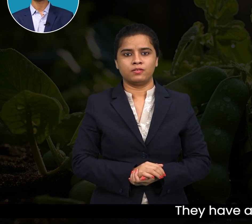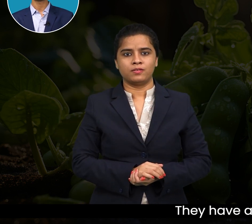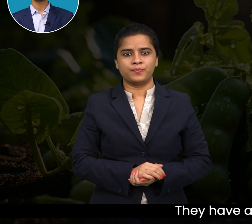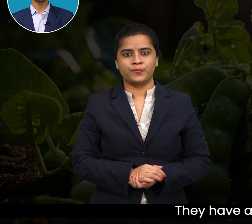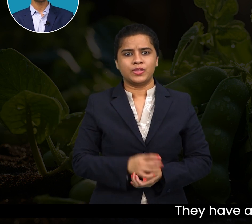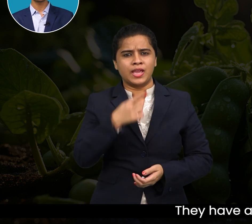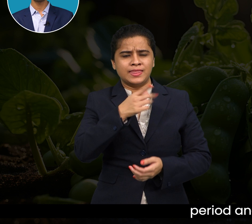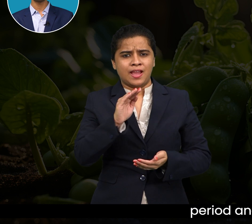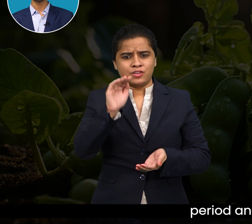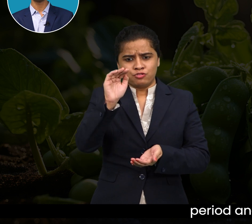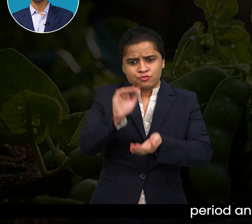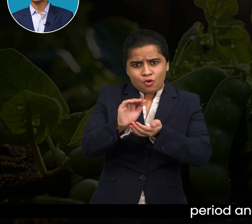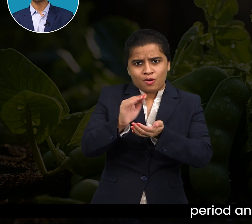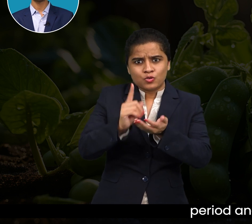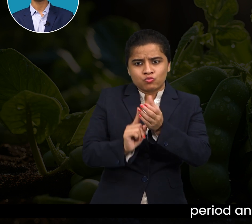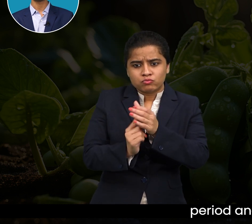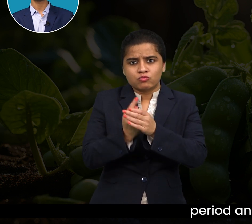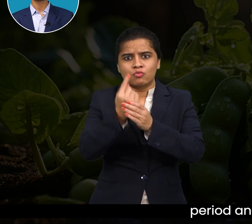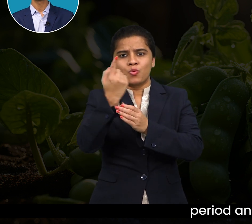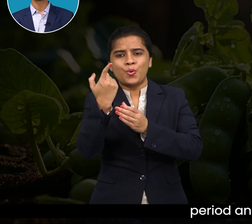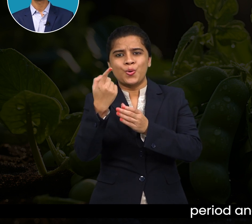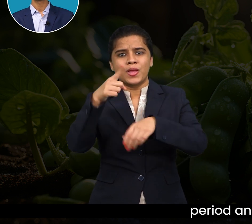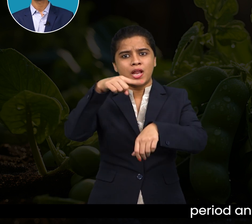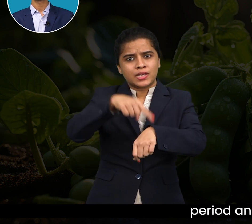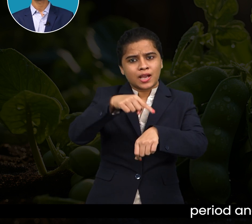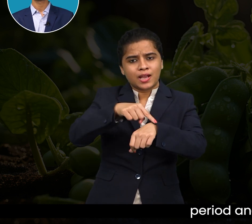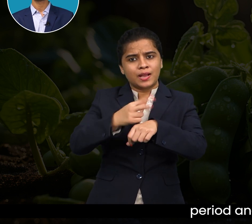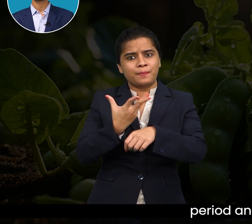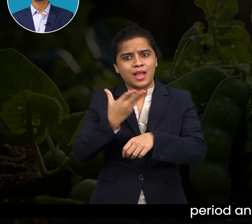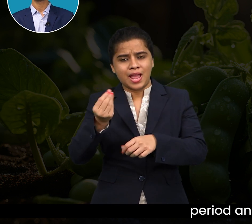They have a short growth period and life cycle.